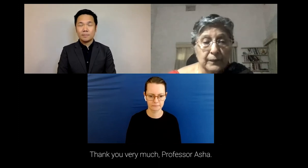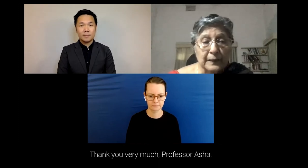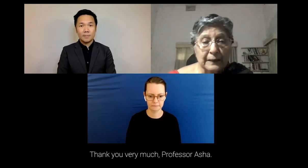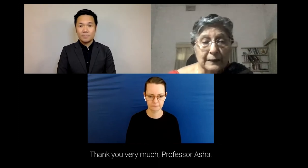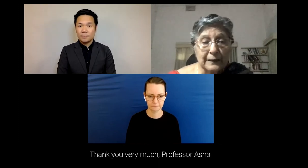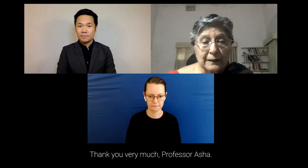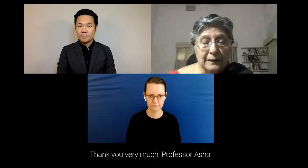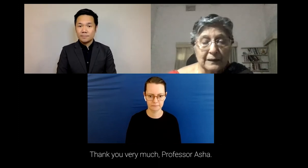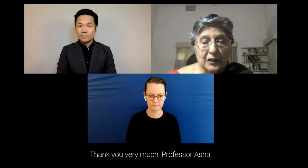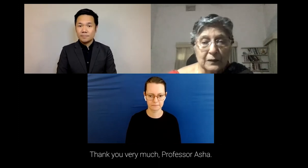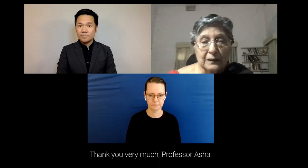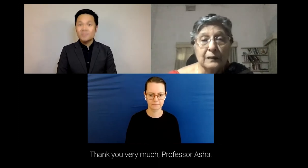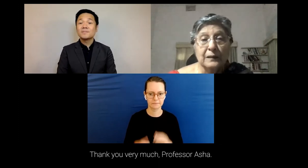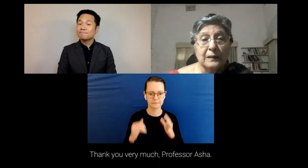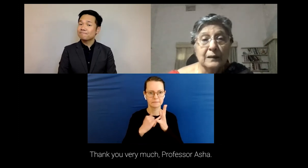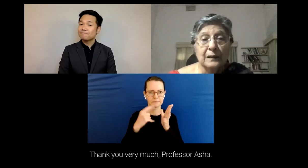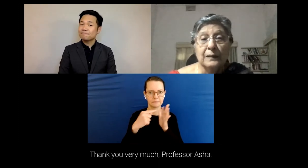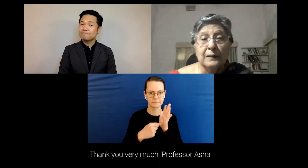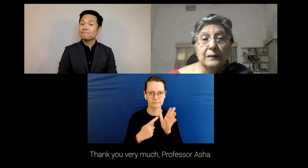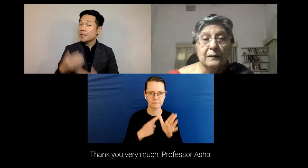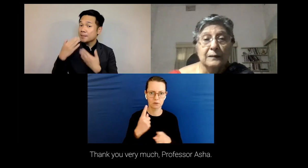Thank you very much, Professor Asha.